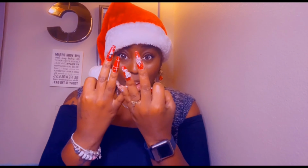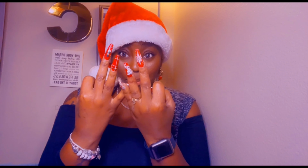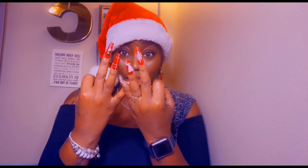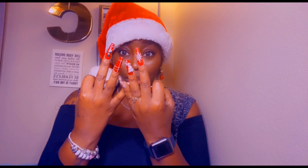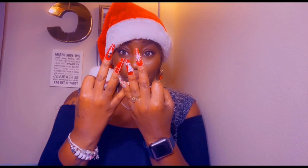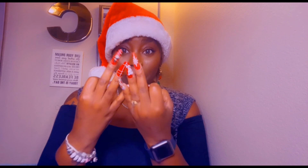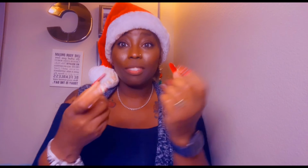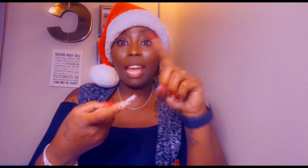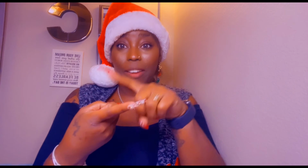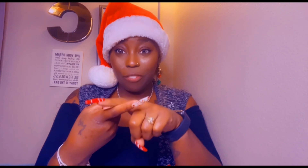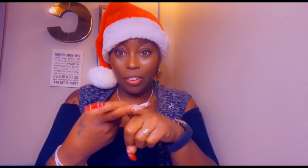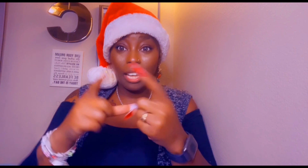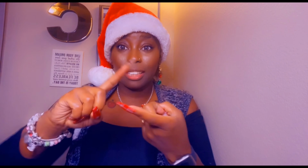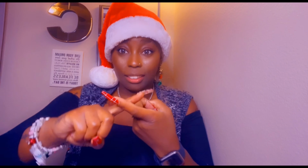Family and friends.